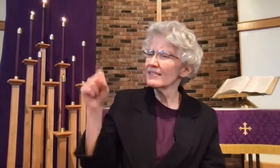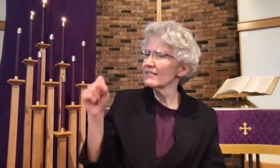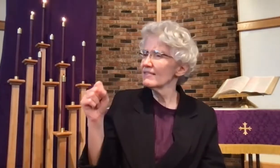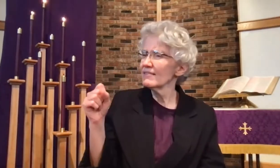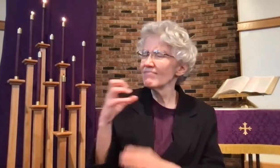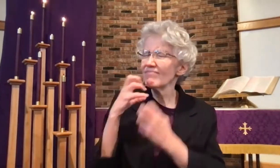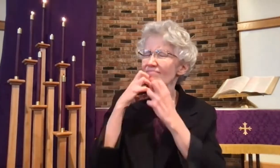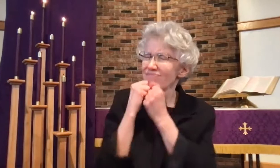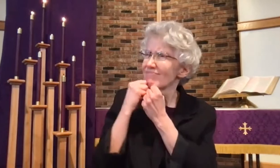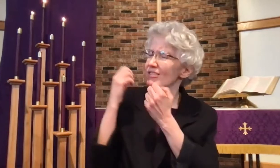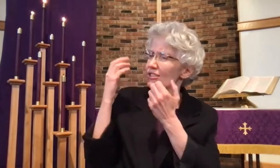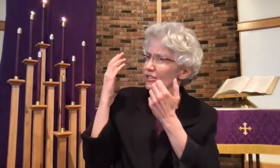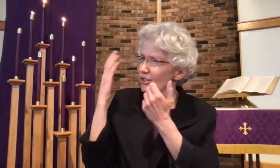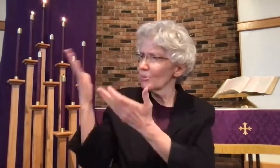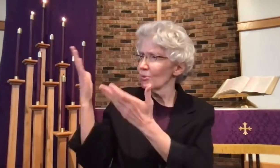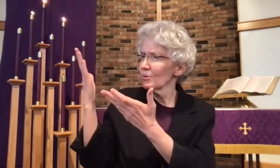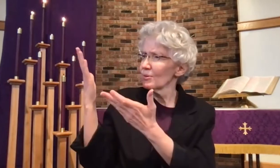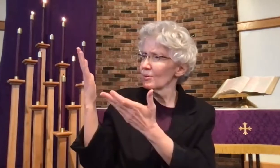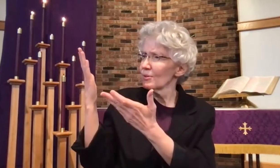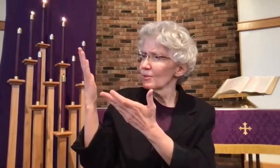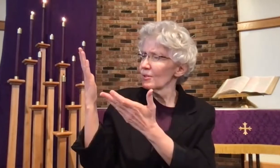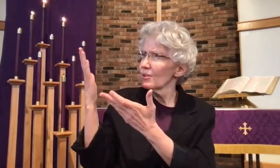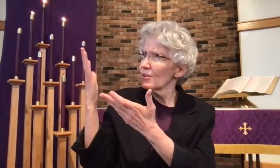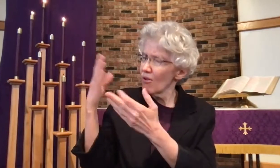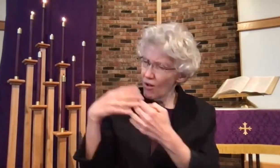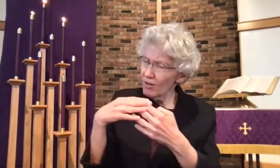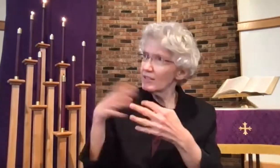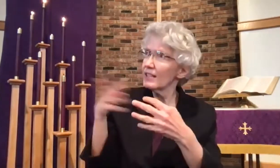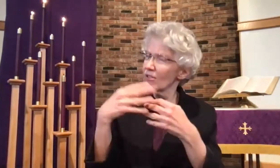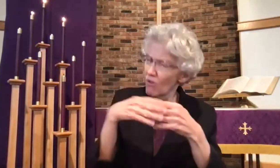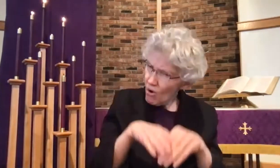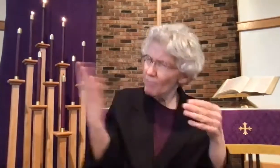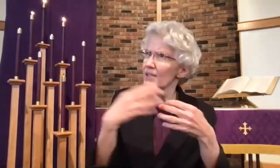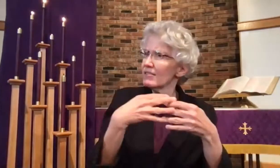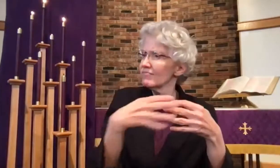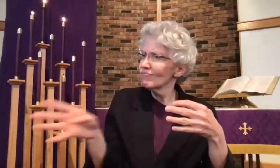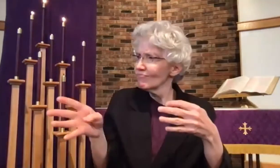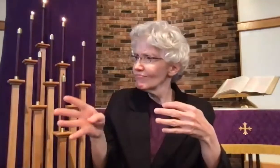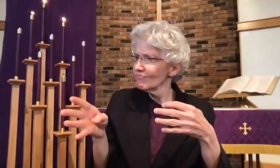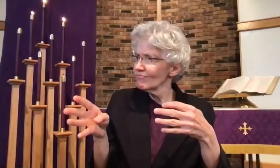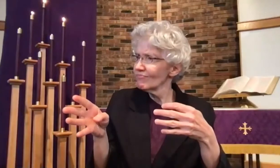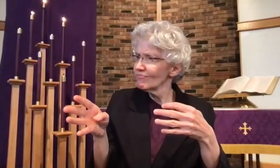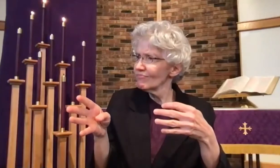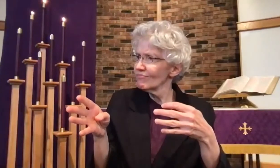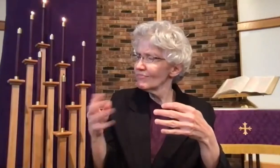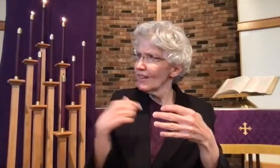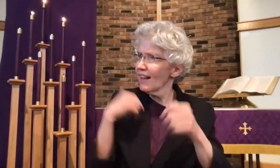23. Yes, you, O beloved, open to me the gates of